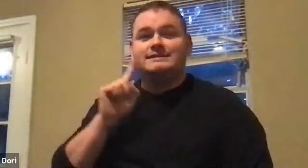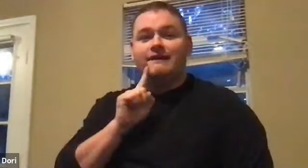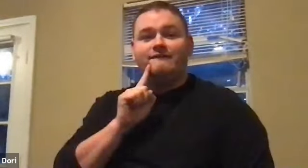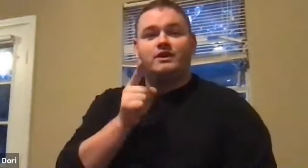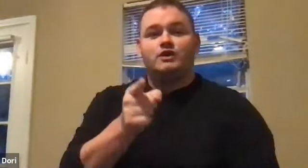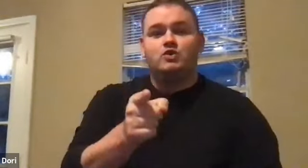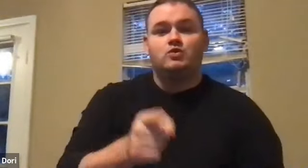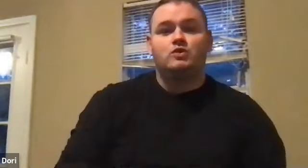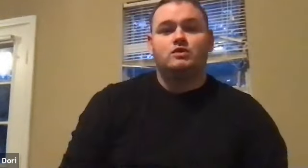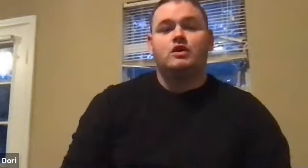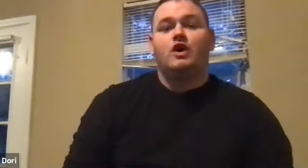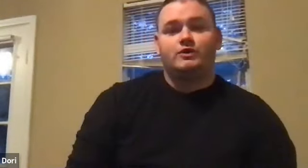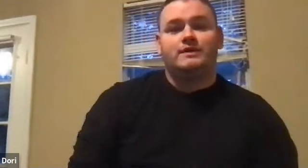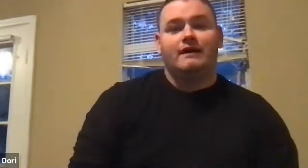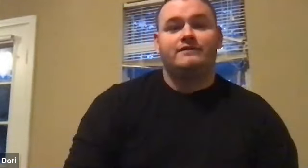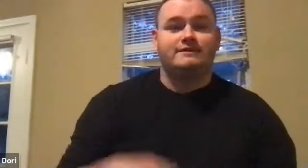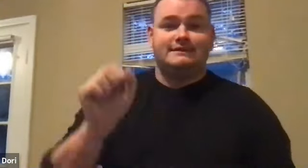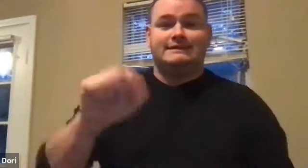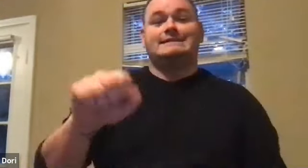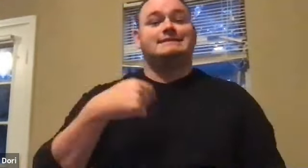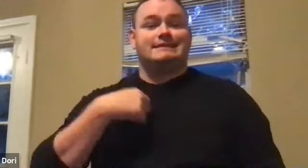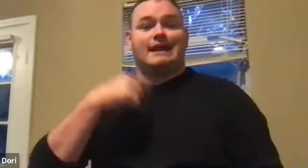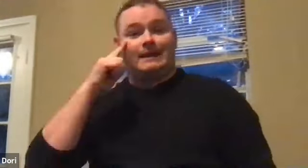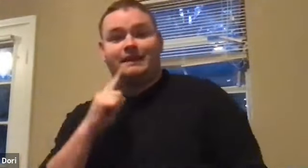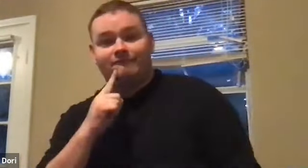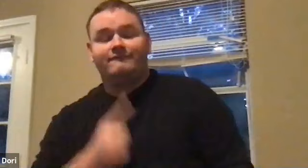Deaf? Are you Deaf you. deaf? Yes, I am deaf.